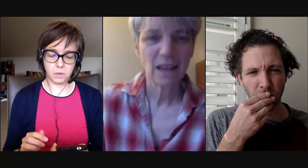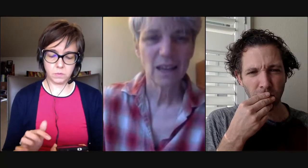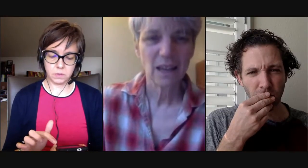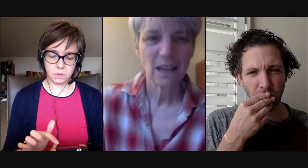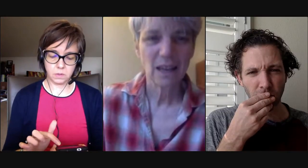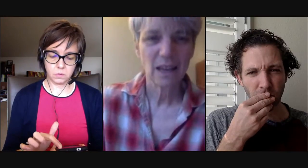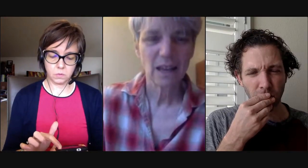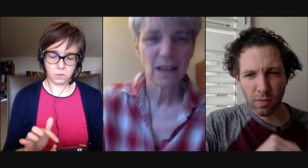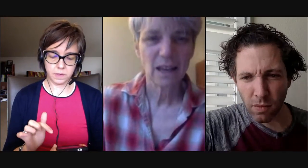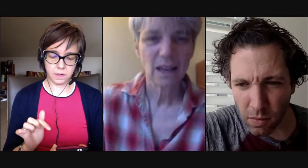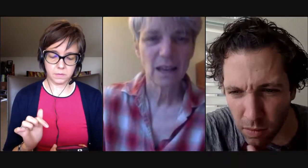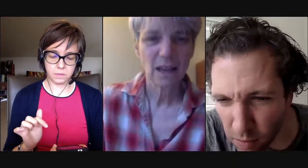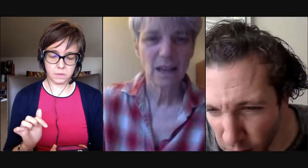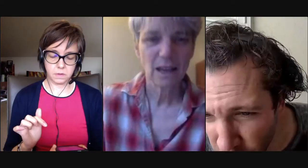mute your sound.